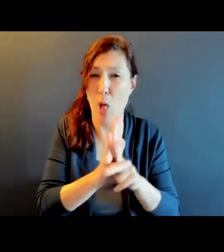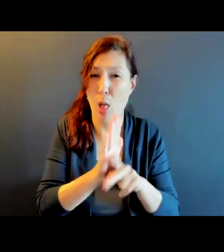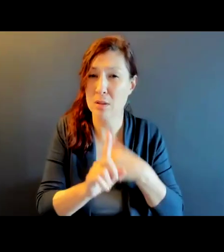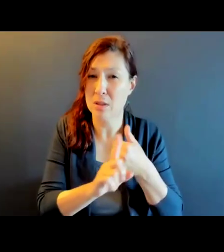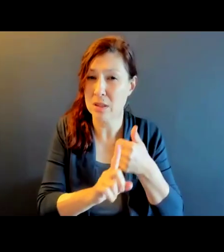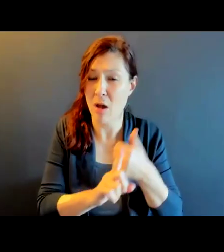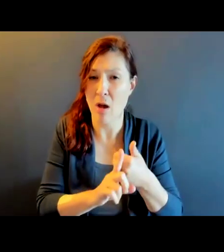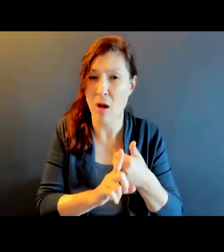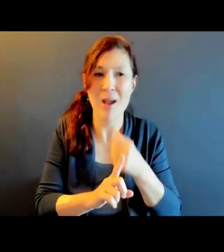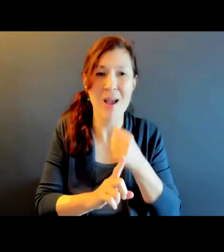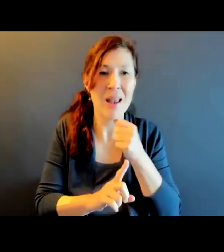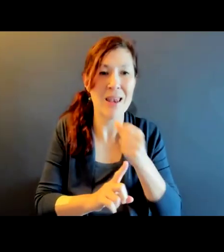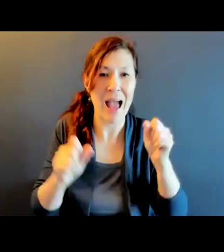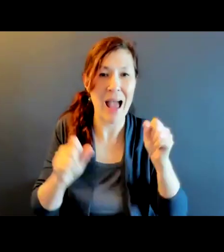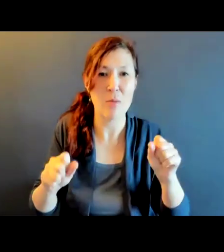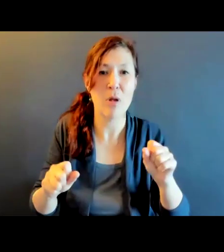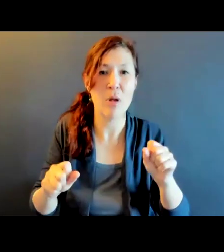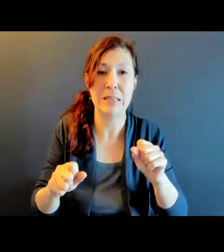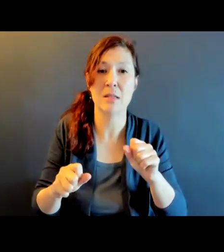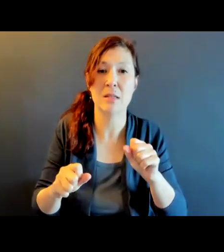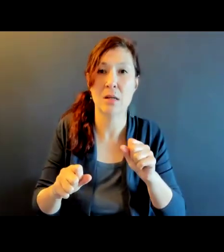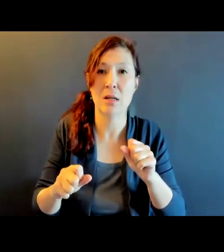actualizing their level of